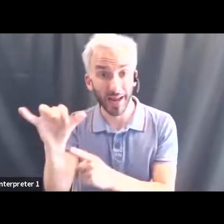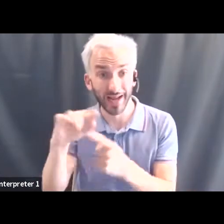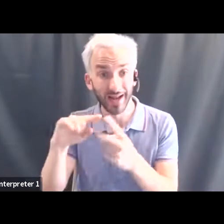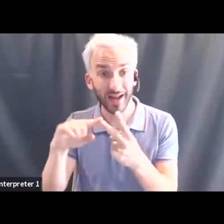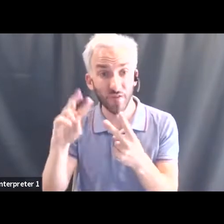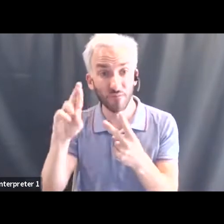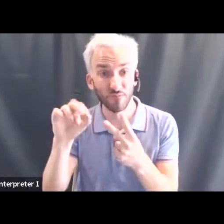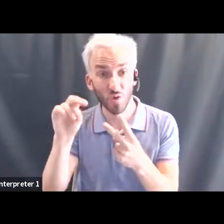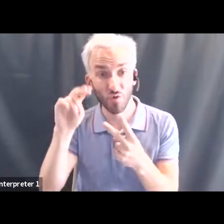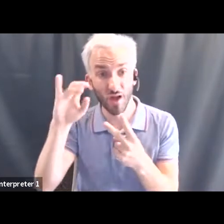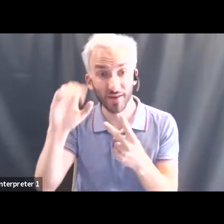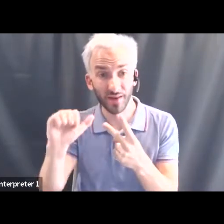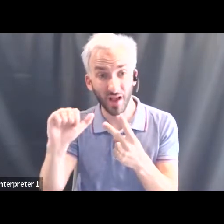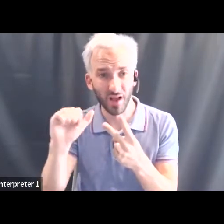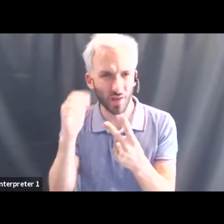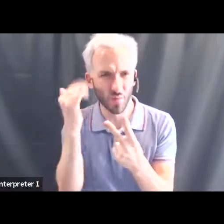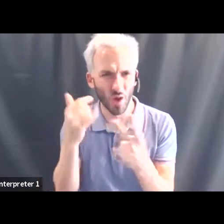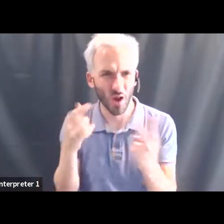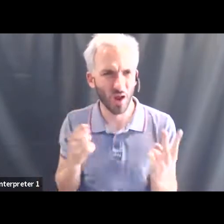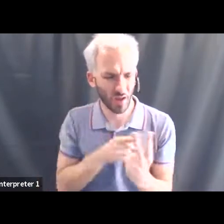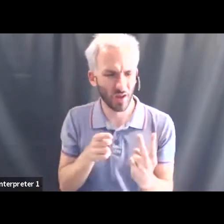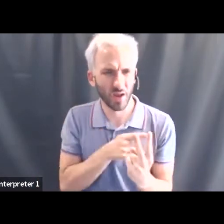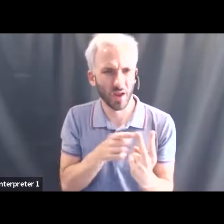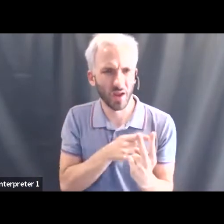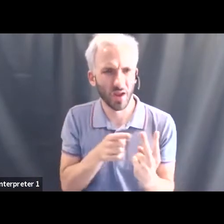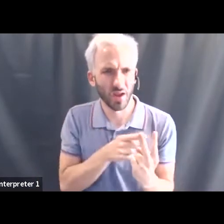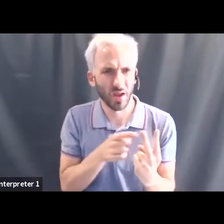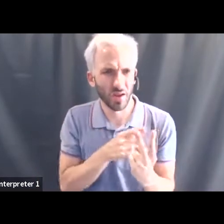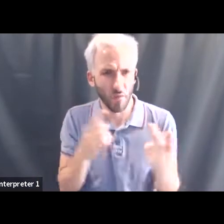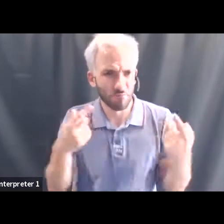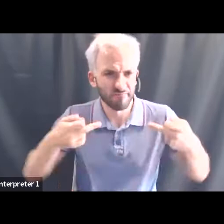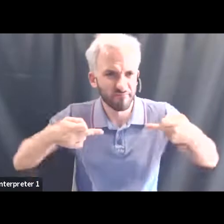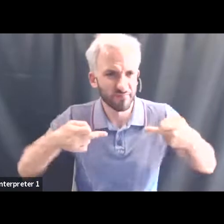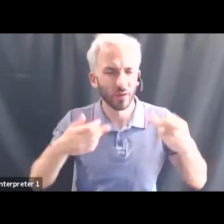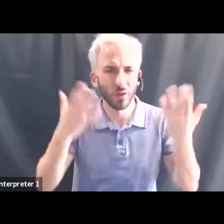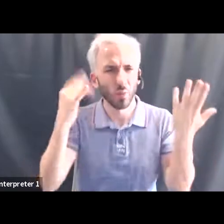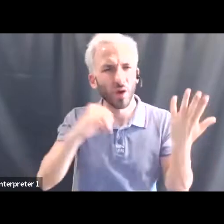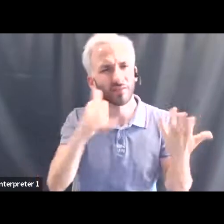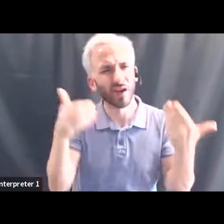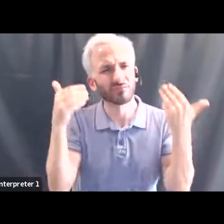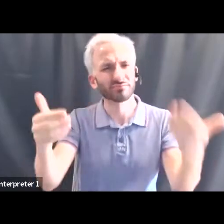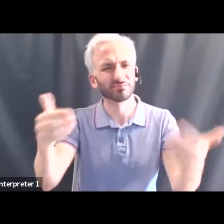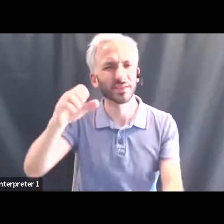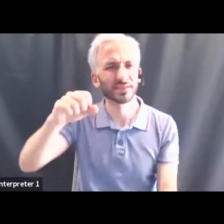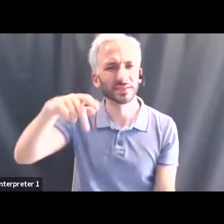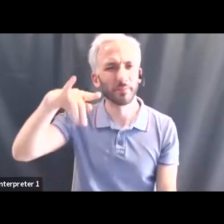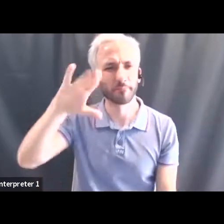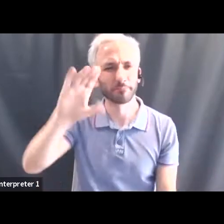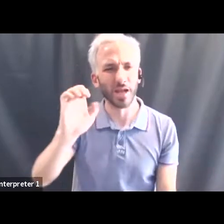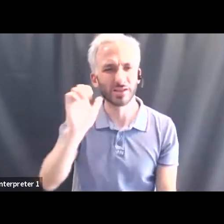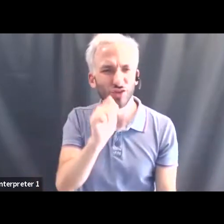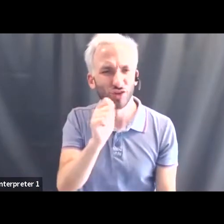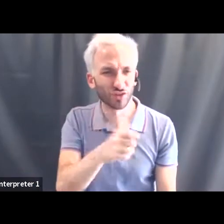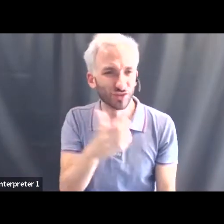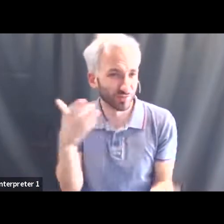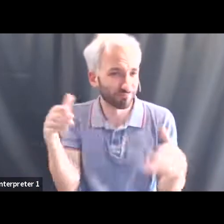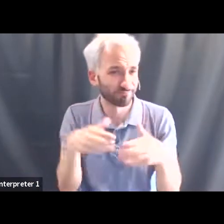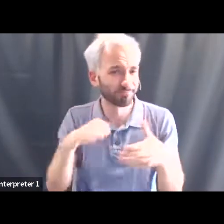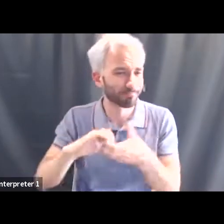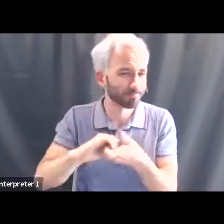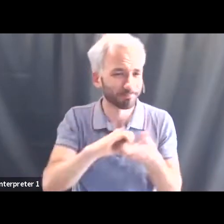could all be Destiny's Child or the Spice Girls or insert current example so I seem more cultured with the